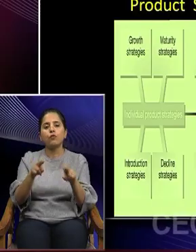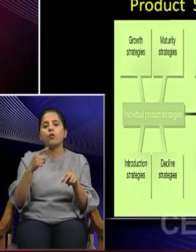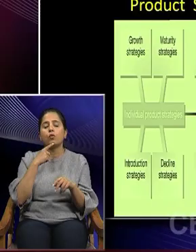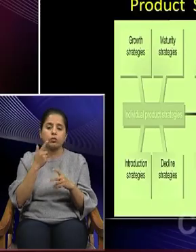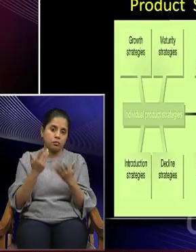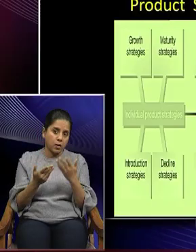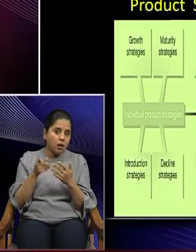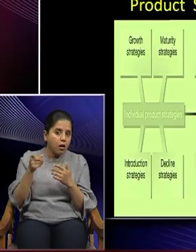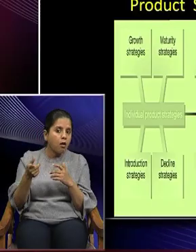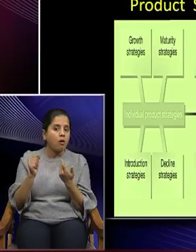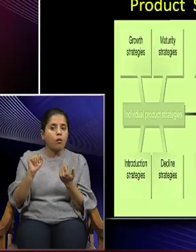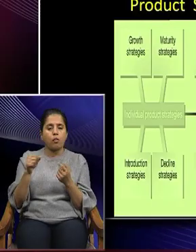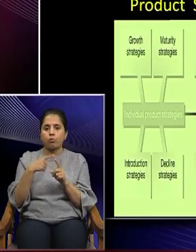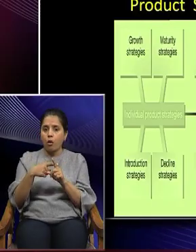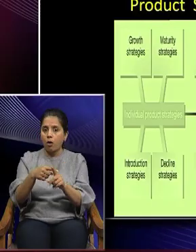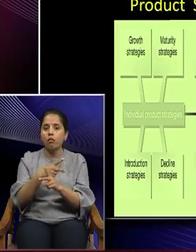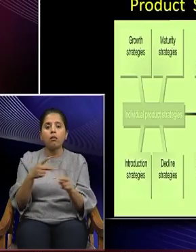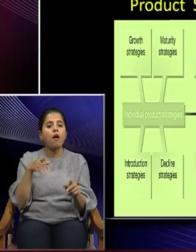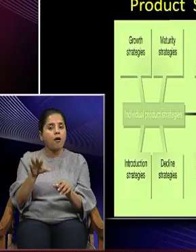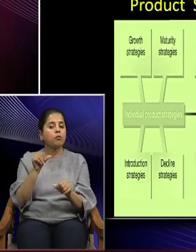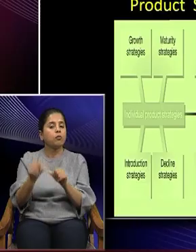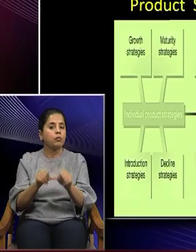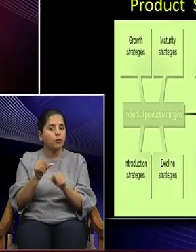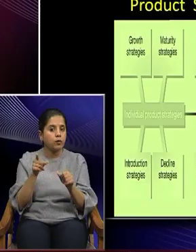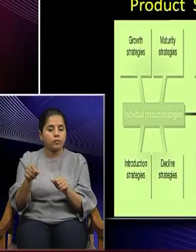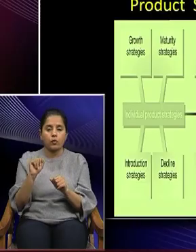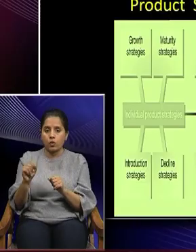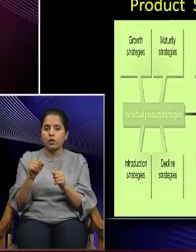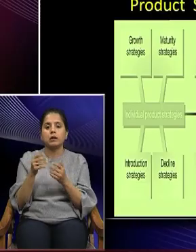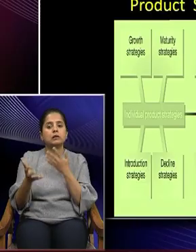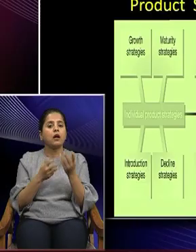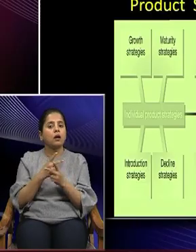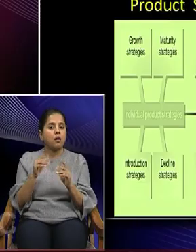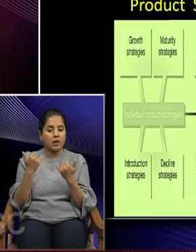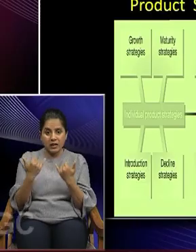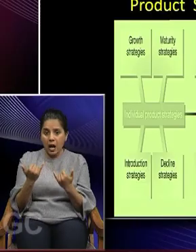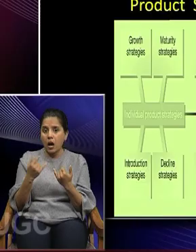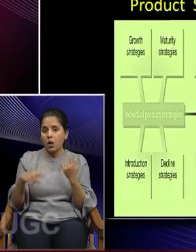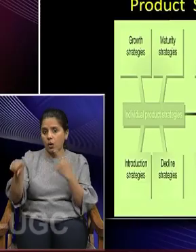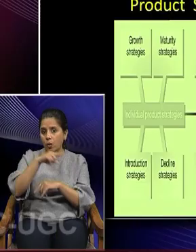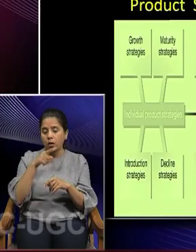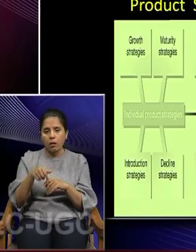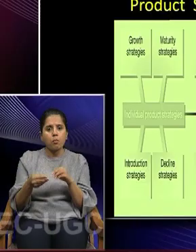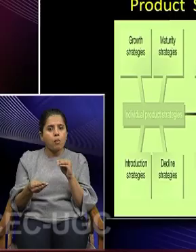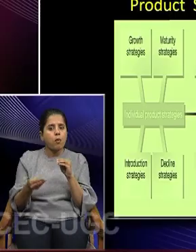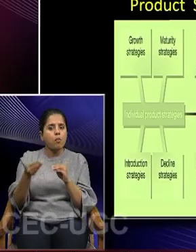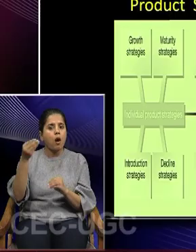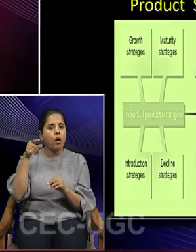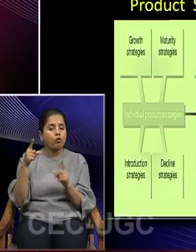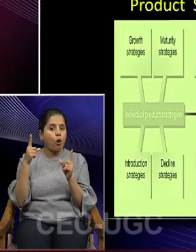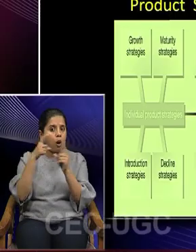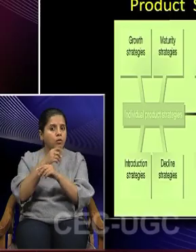can say a meticulous process which is being followed by a marketer, and nowadays it is becoming more and more